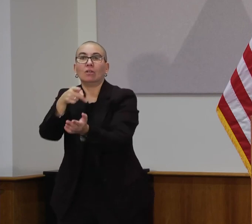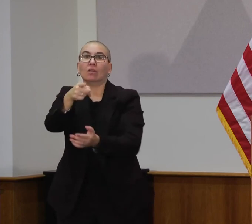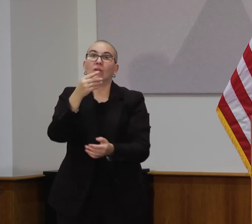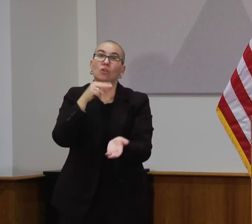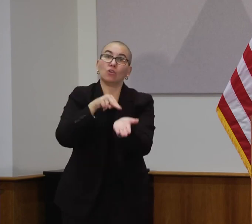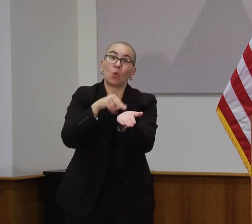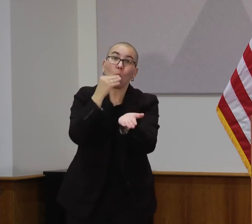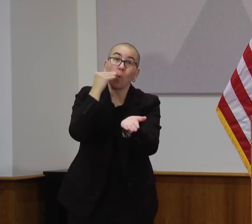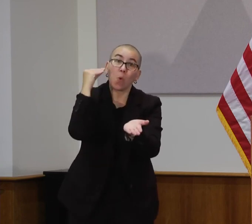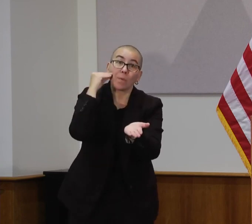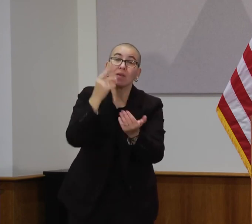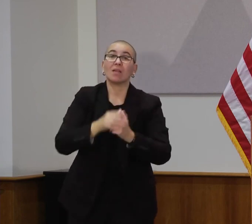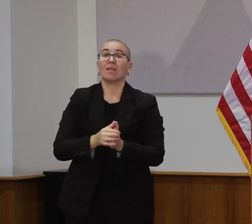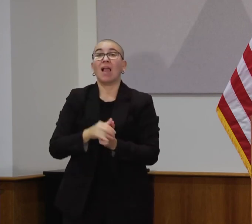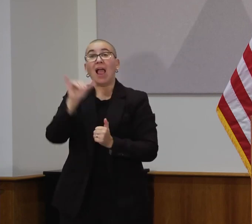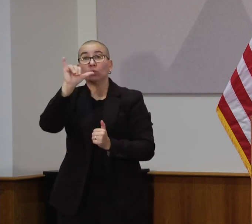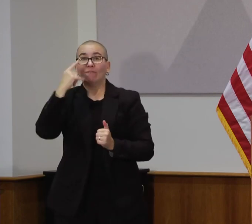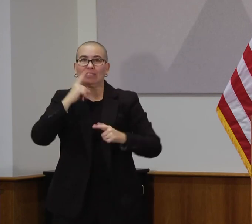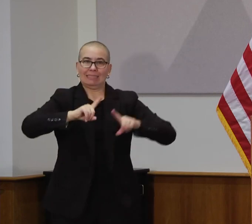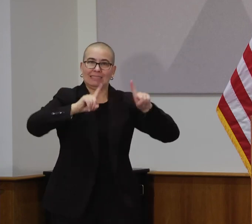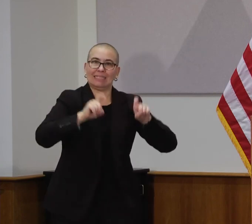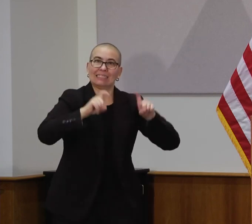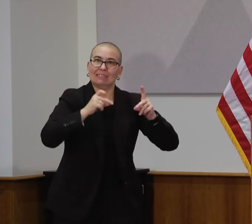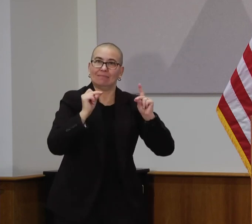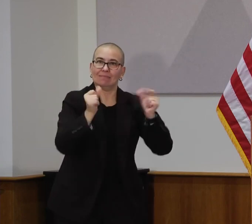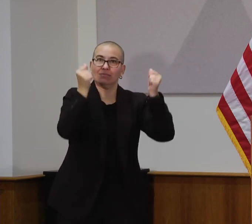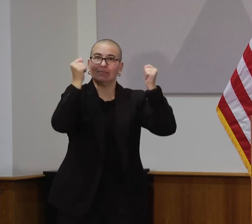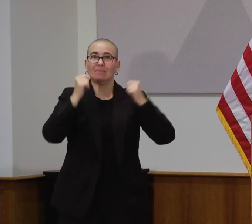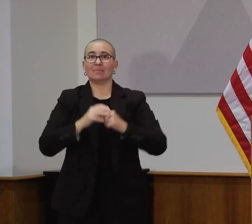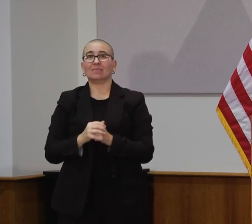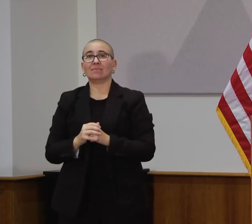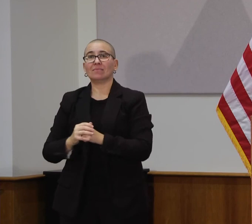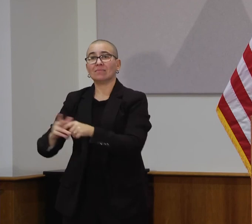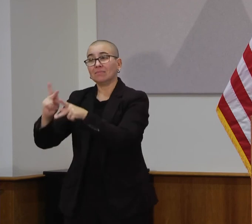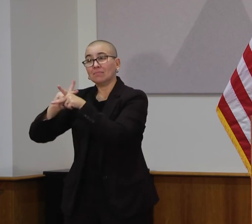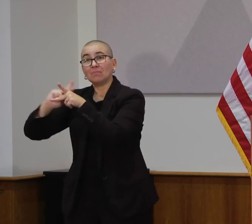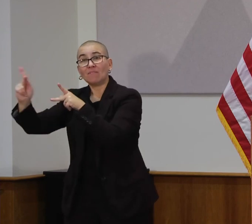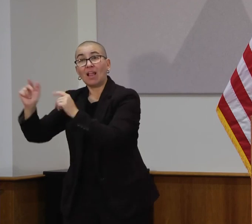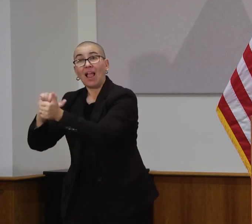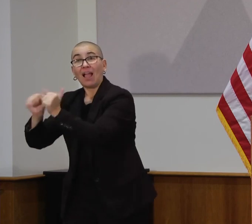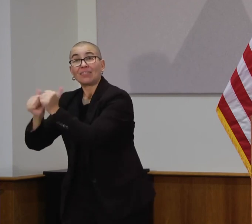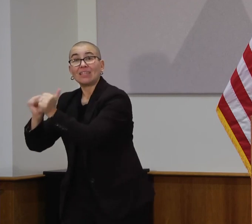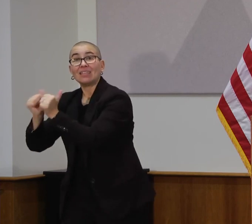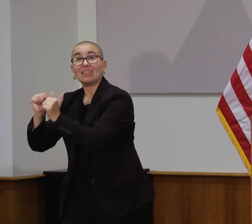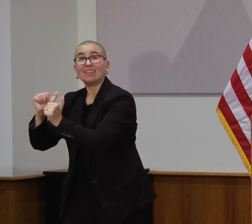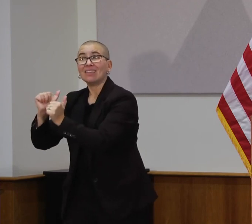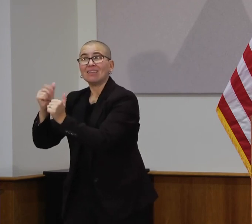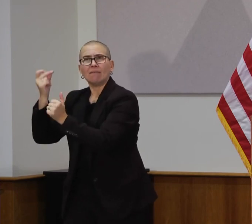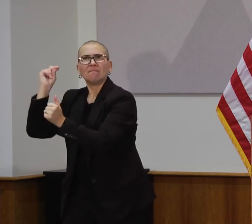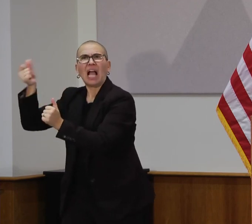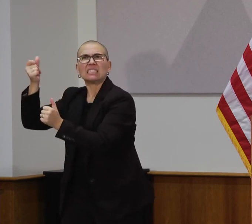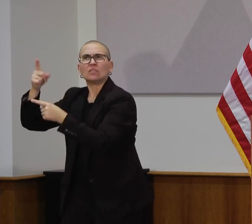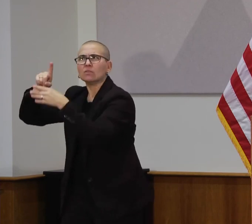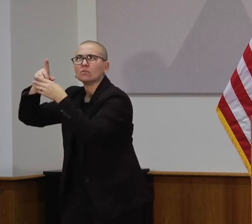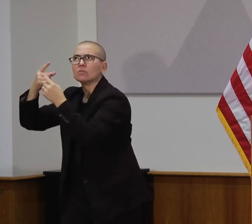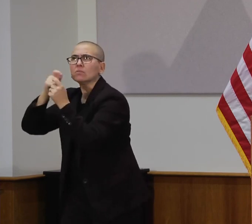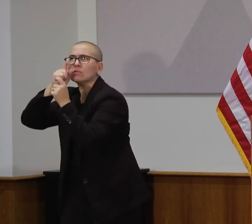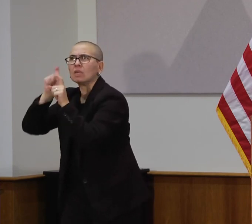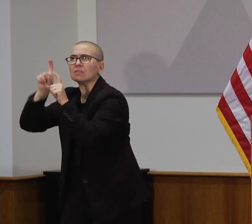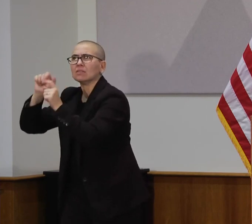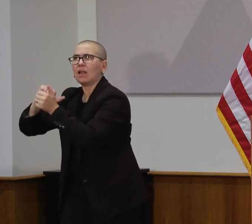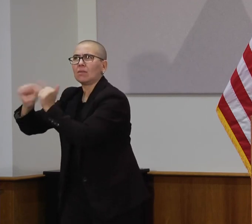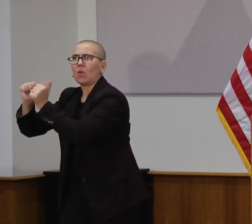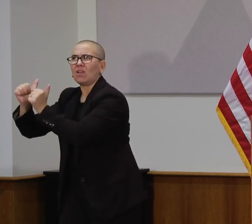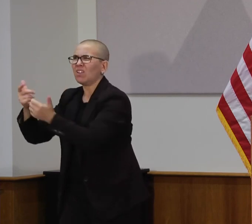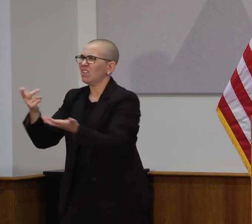staff. If professional athletes can have access to this, then it's possible. It's a matter of reprioritizing our